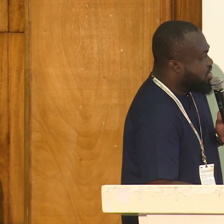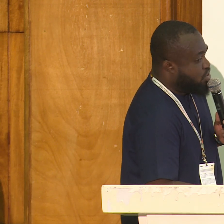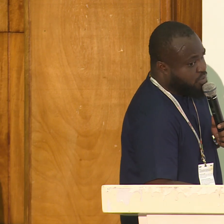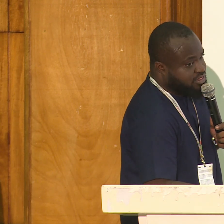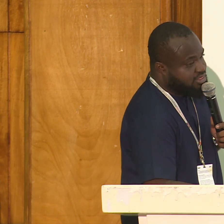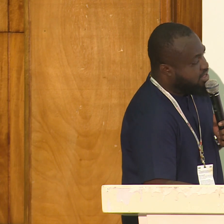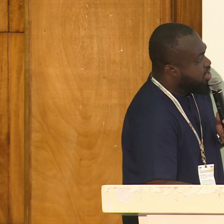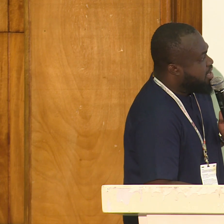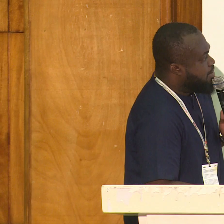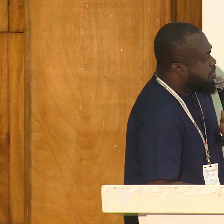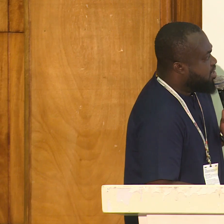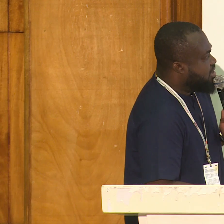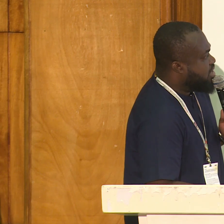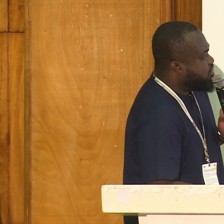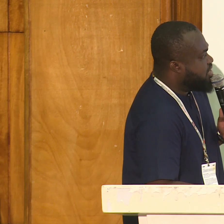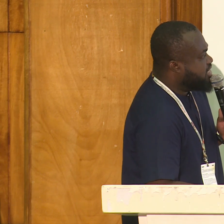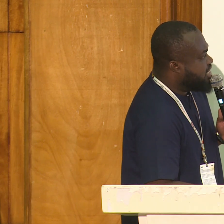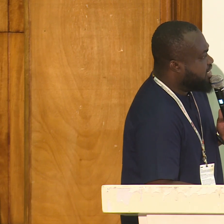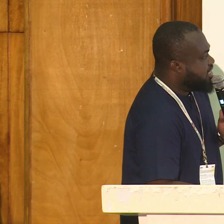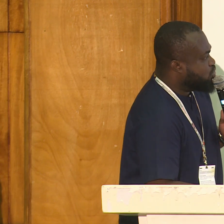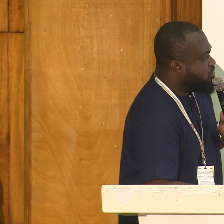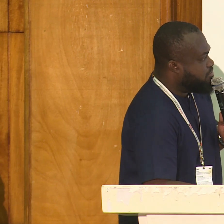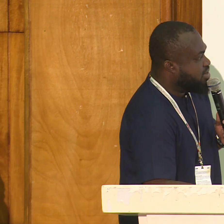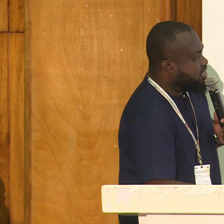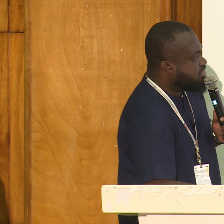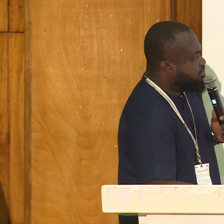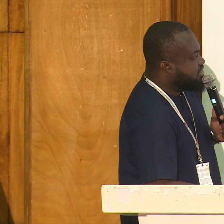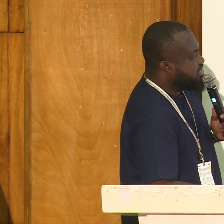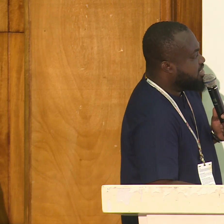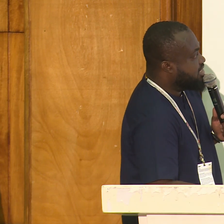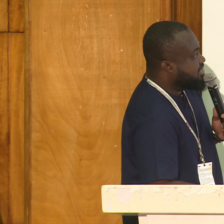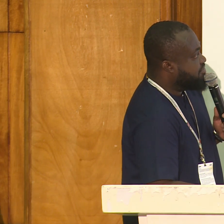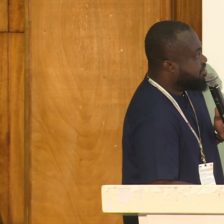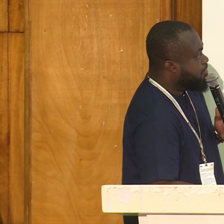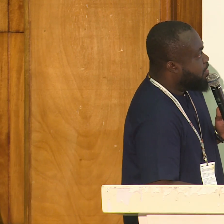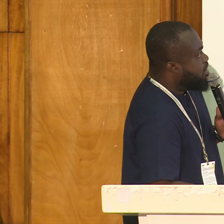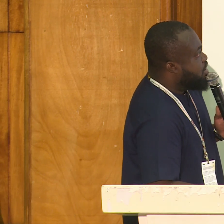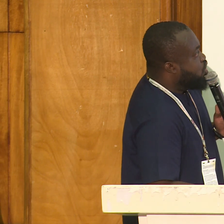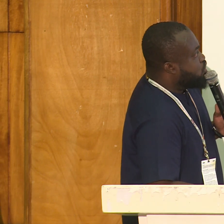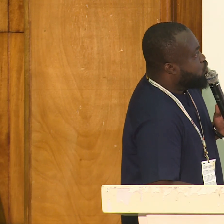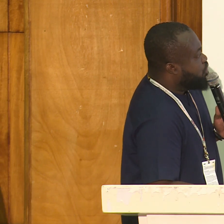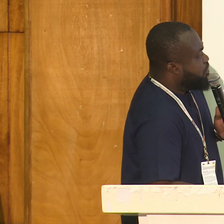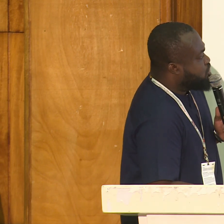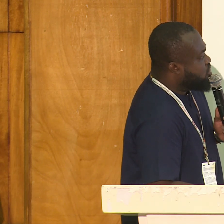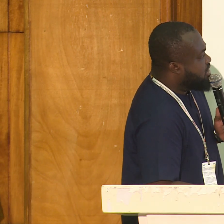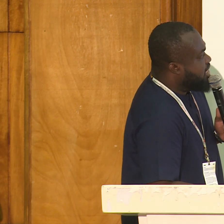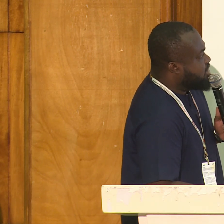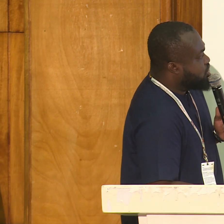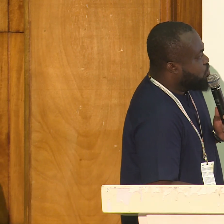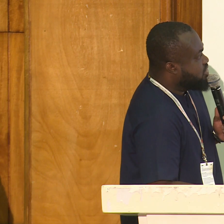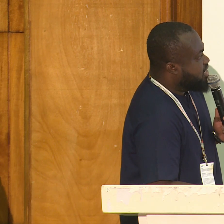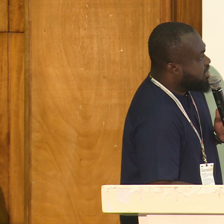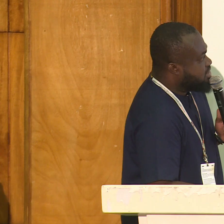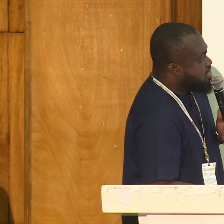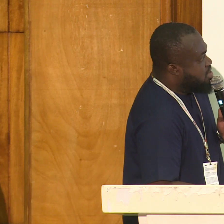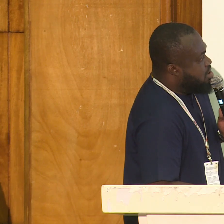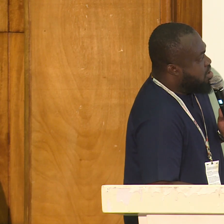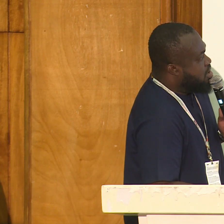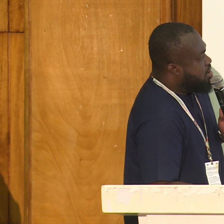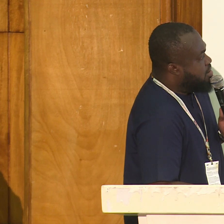contact with a peer educator in the 12 months preceding the survey. So the results clearly shows